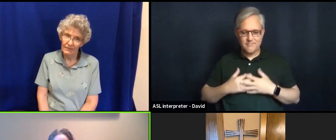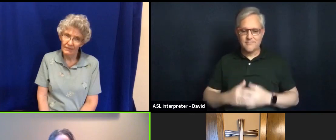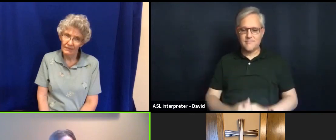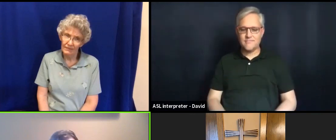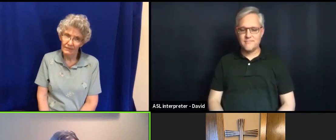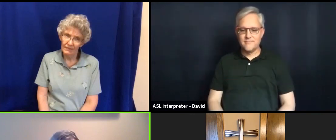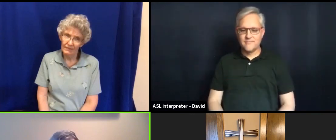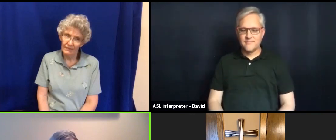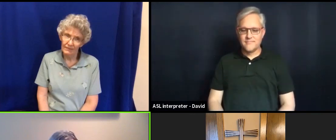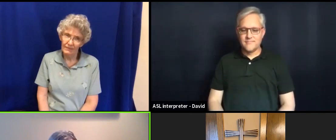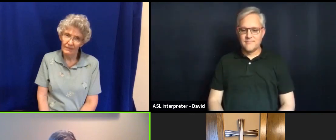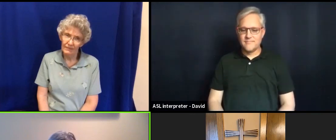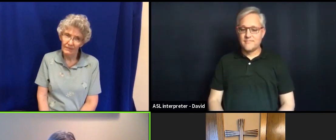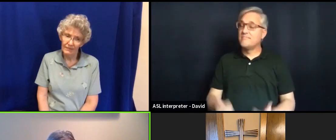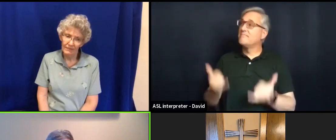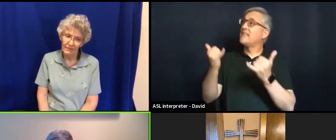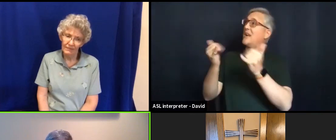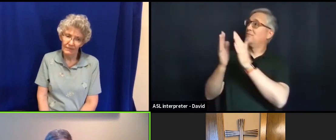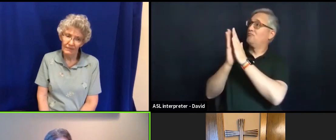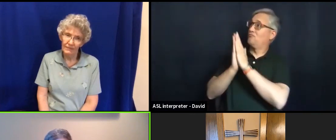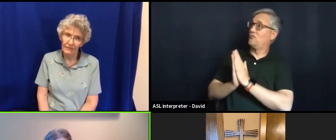So God, we pray that